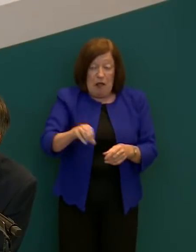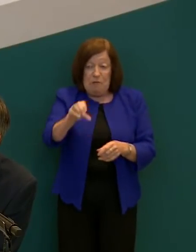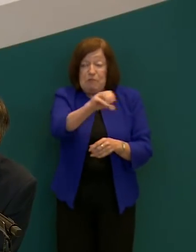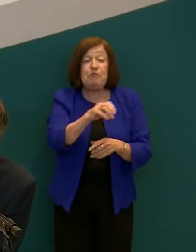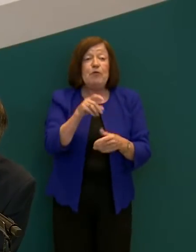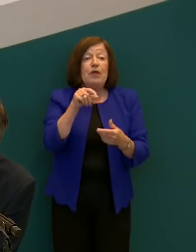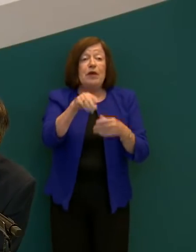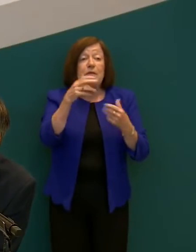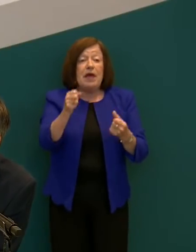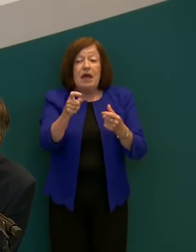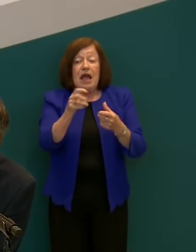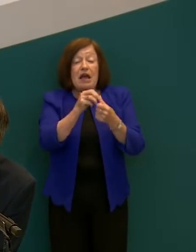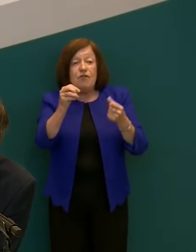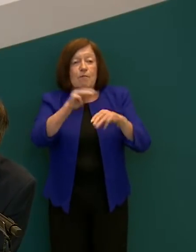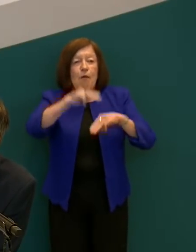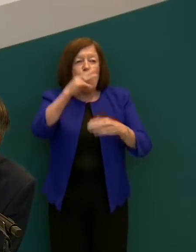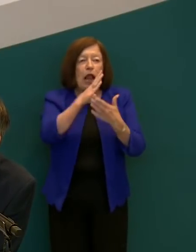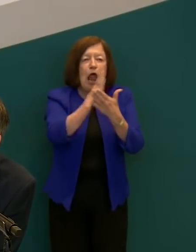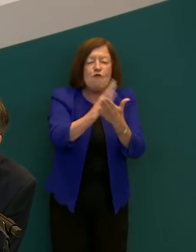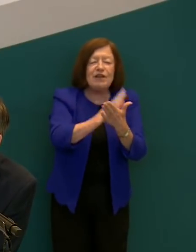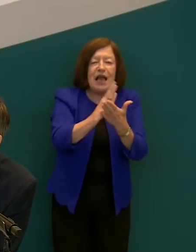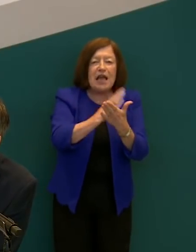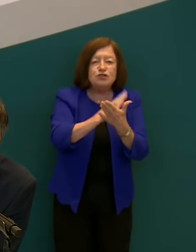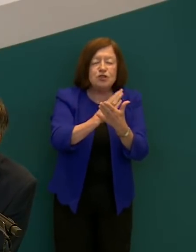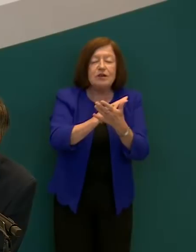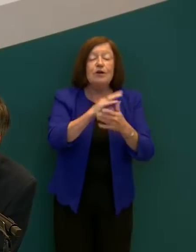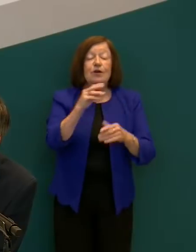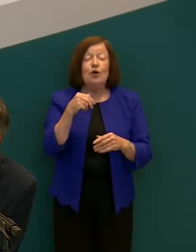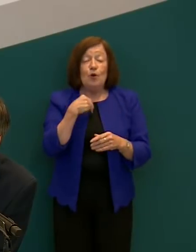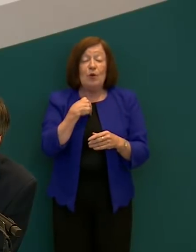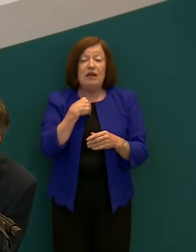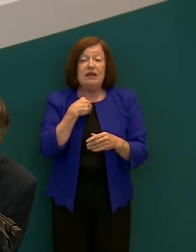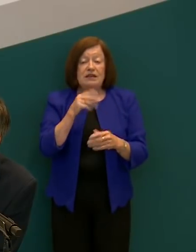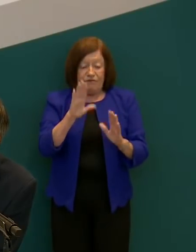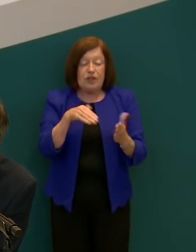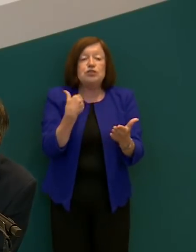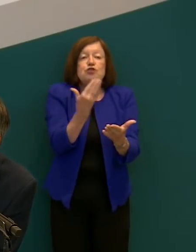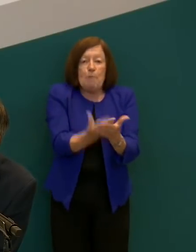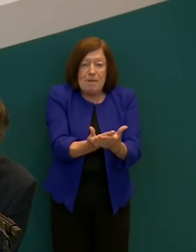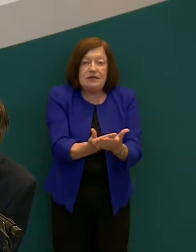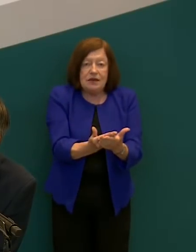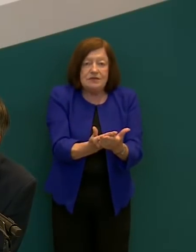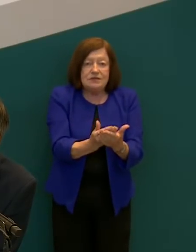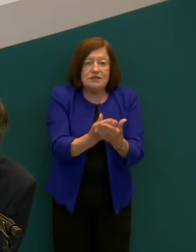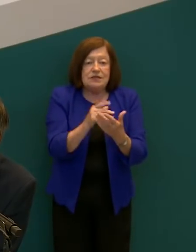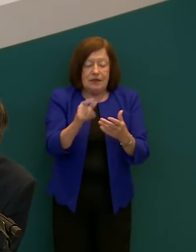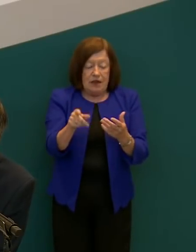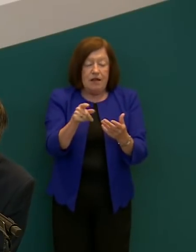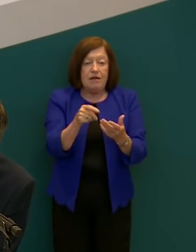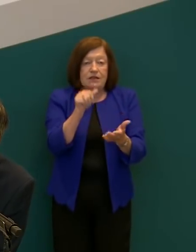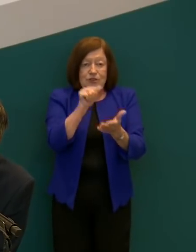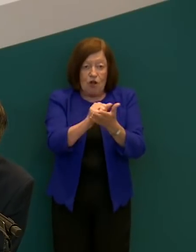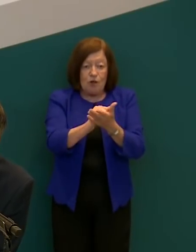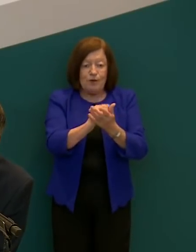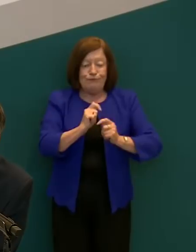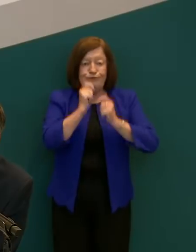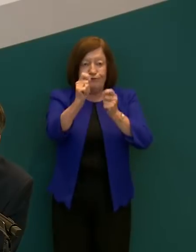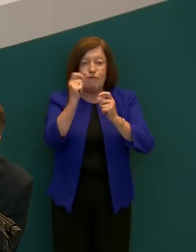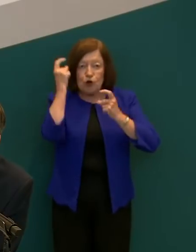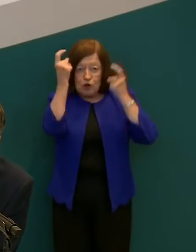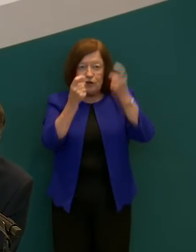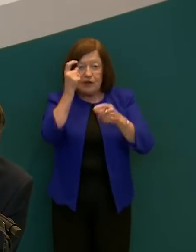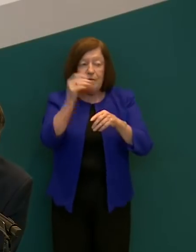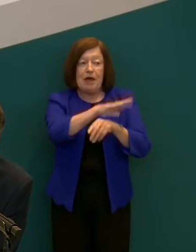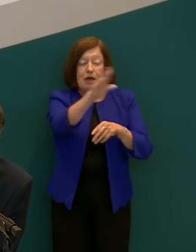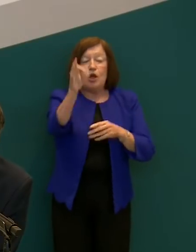a need for nuance or clarification, but we've certainly submitted a significant document for consideration by the